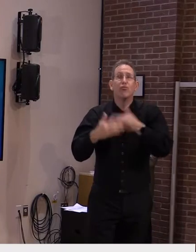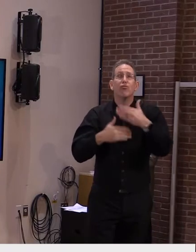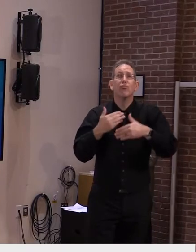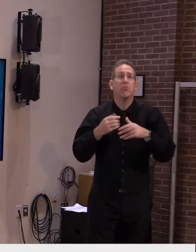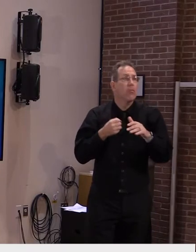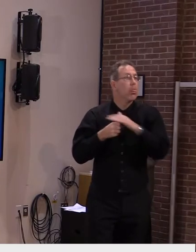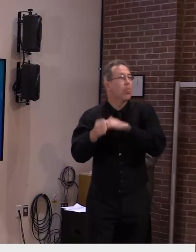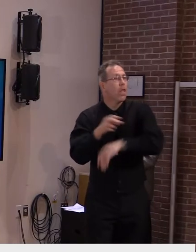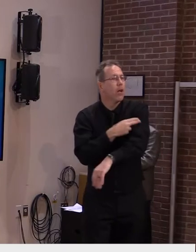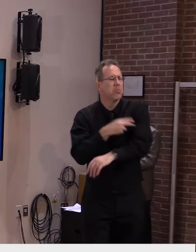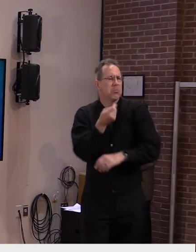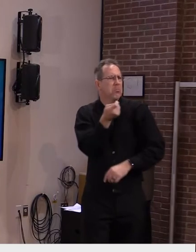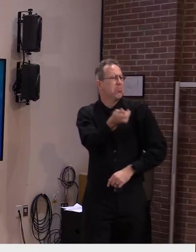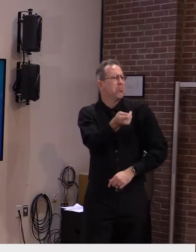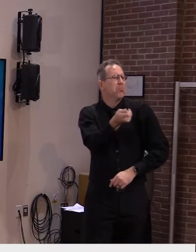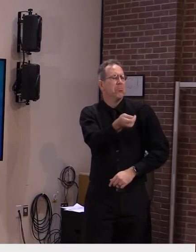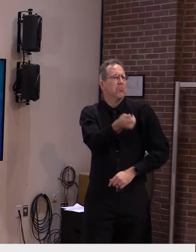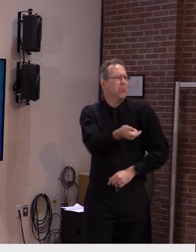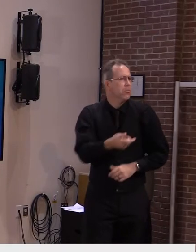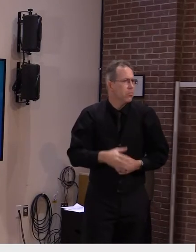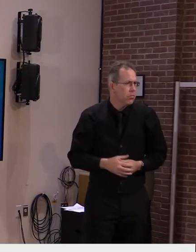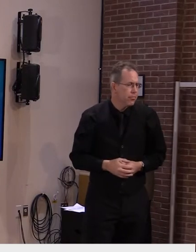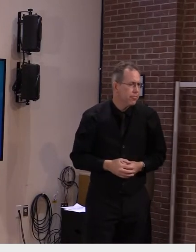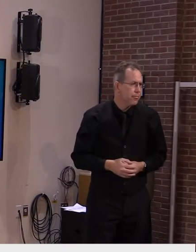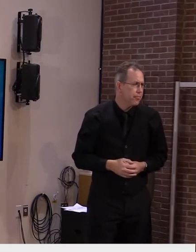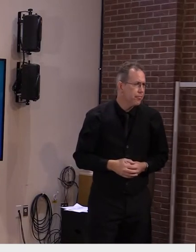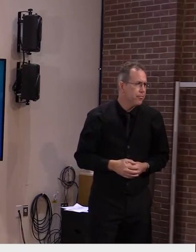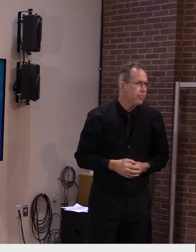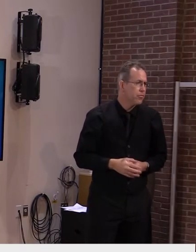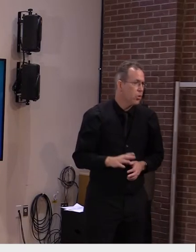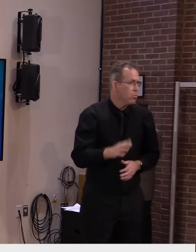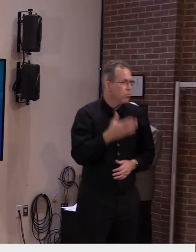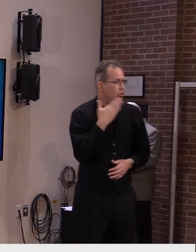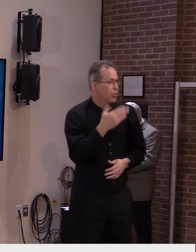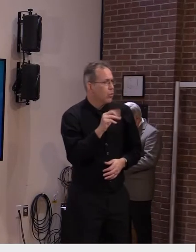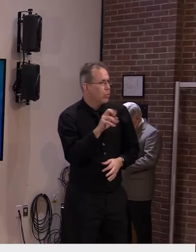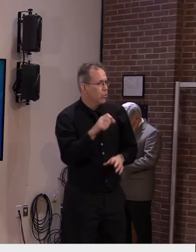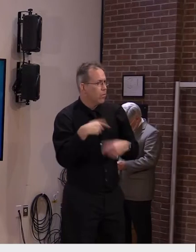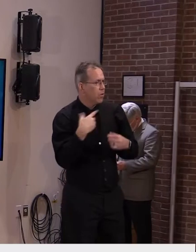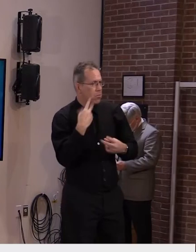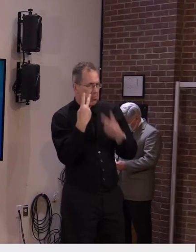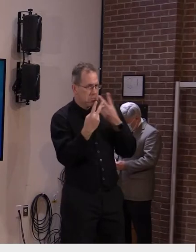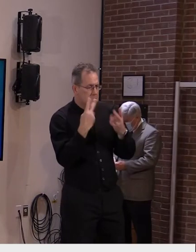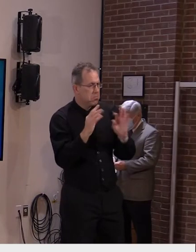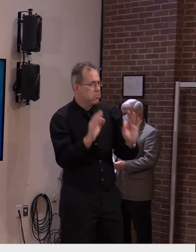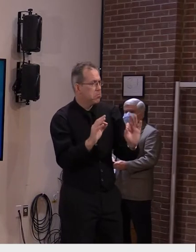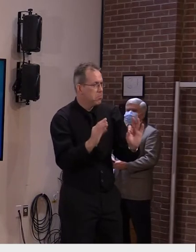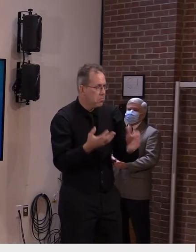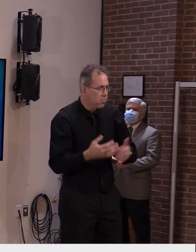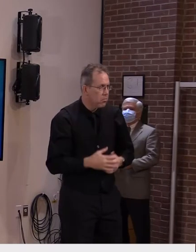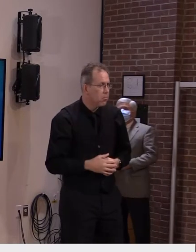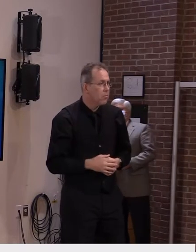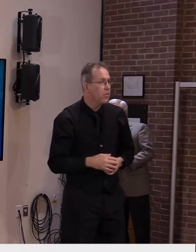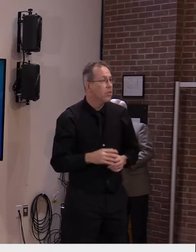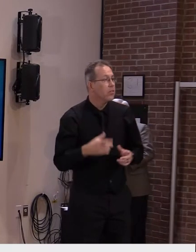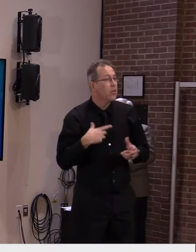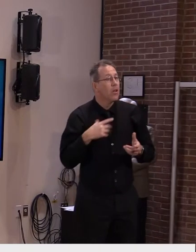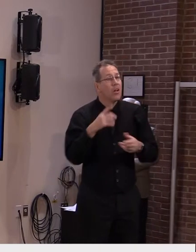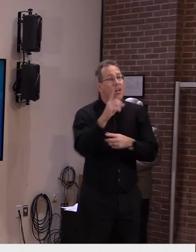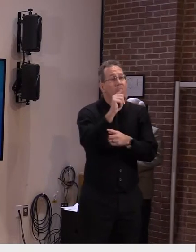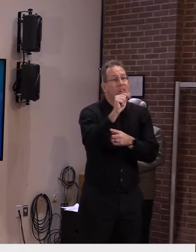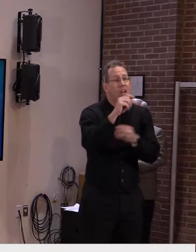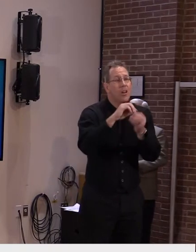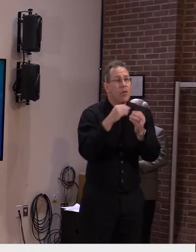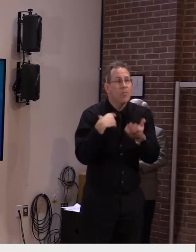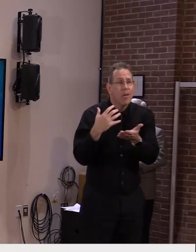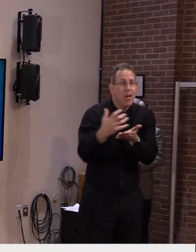very positive sign, if you will. Do you expect to be collecting that kind of information?